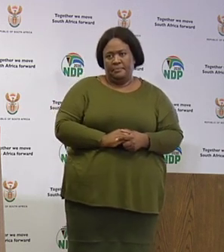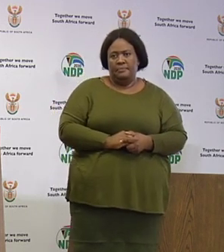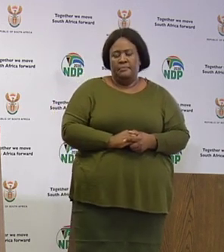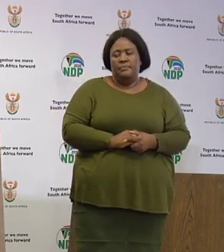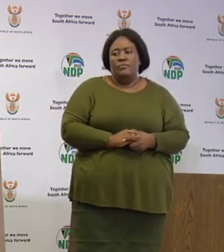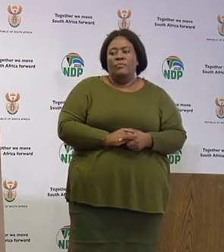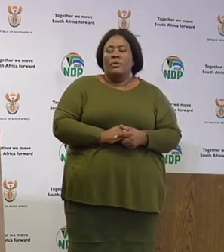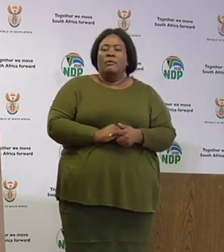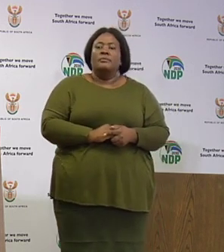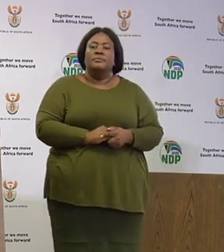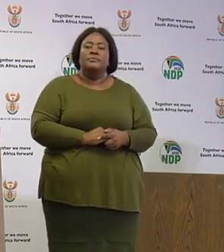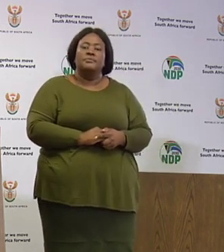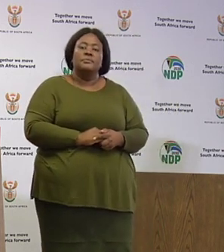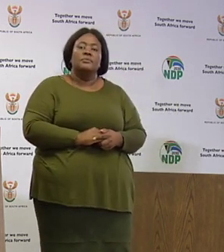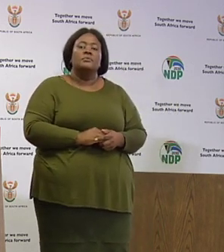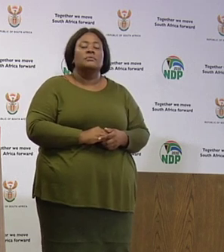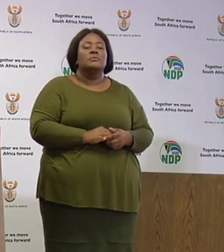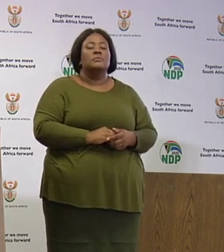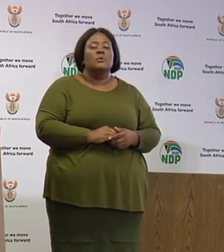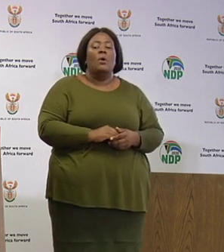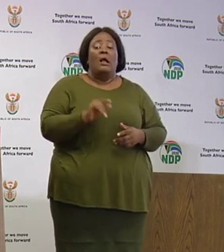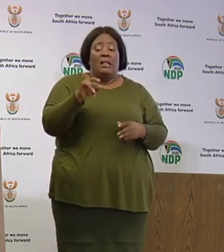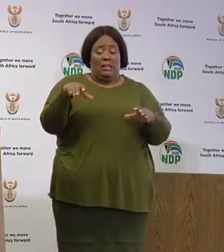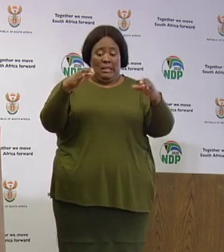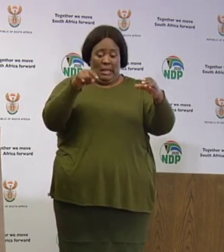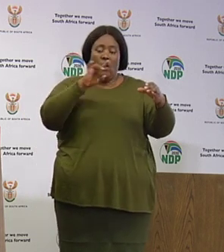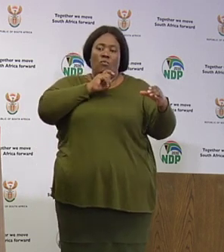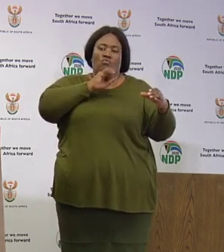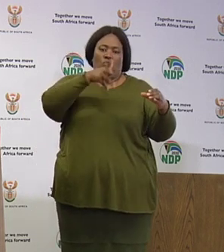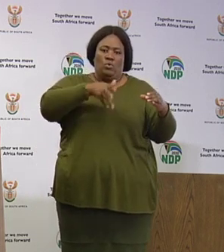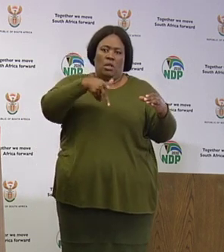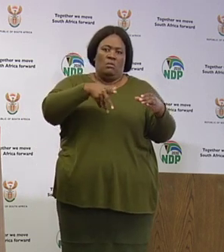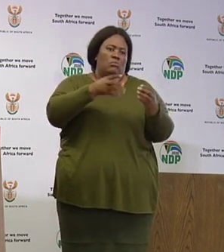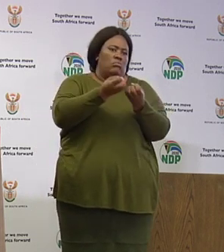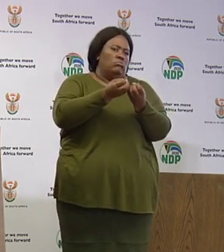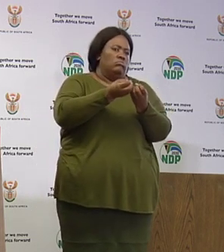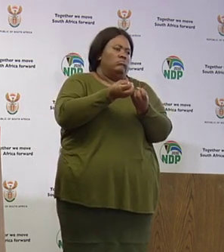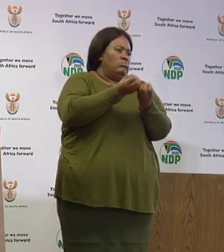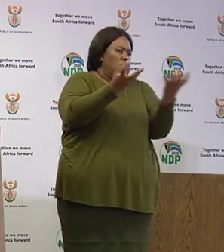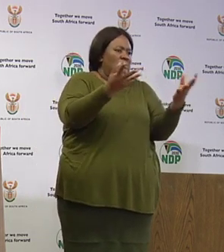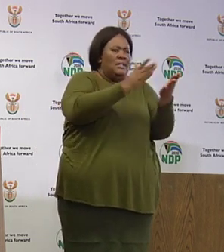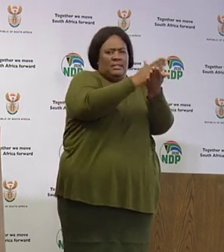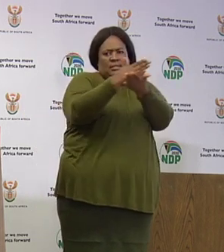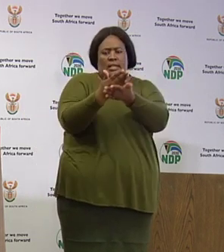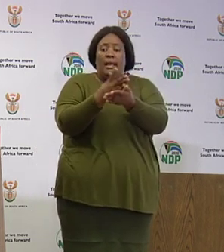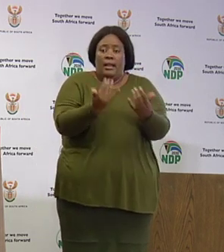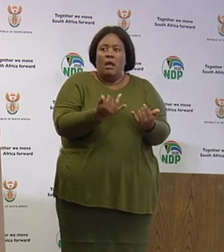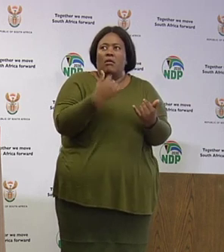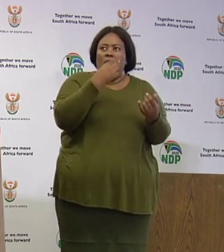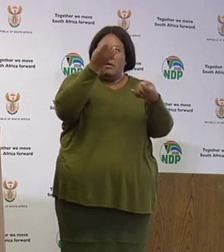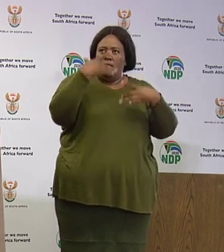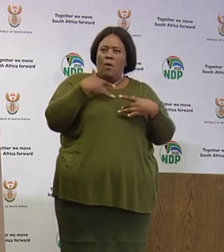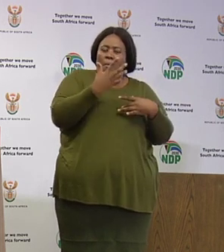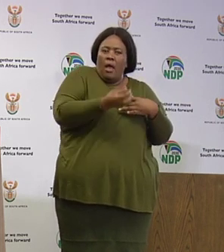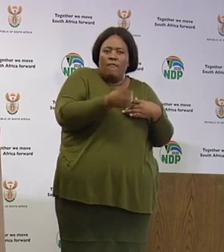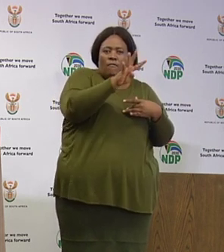in our cohort of what we're needing to use. They've indicated to us that they have right now 400,000 tanks, which